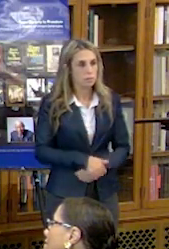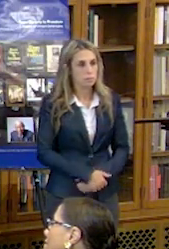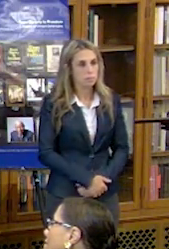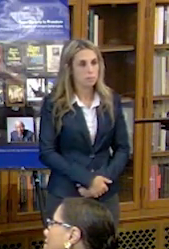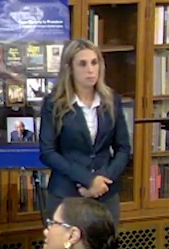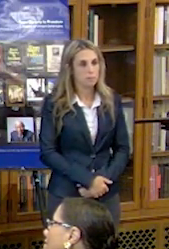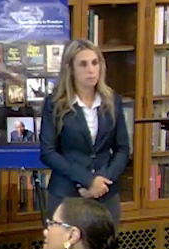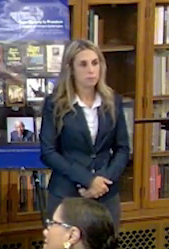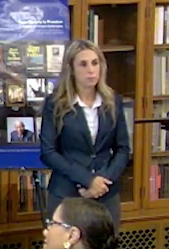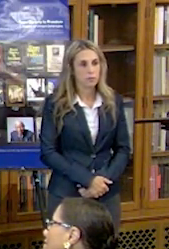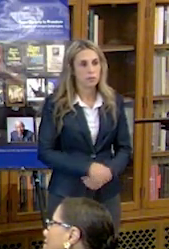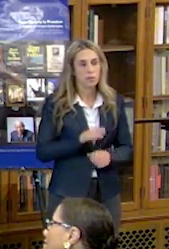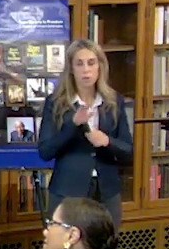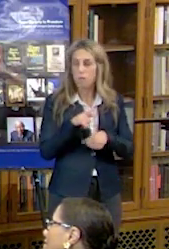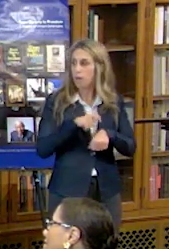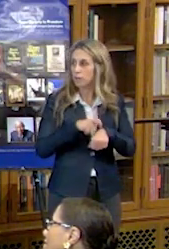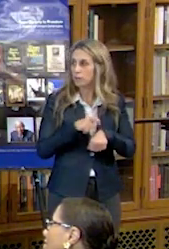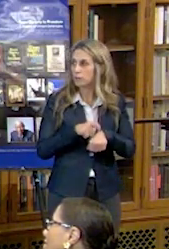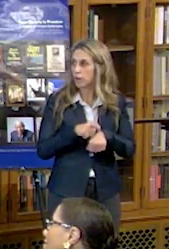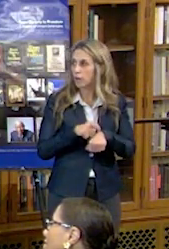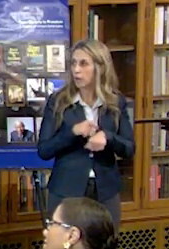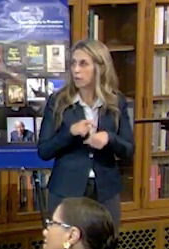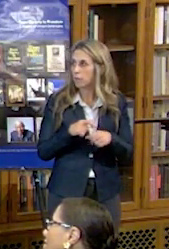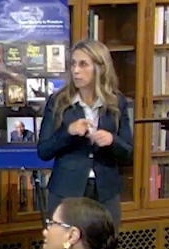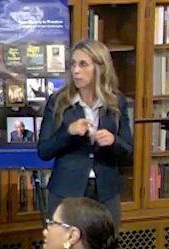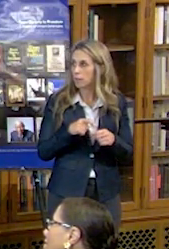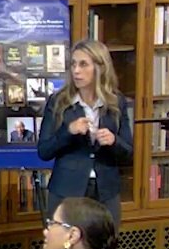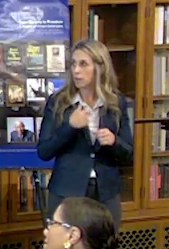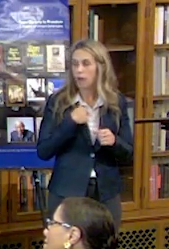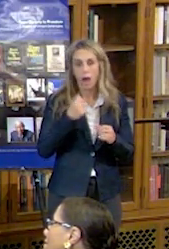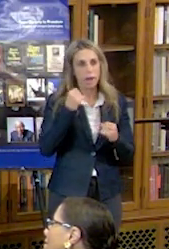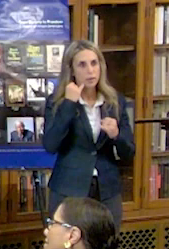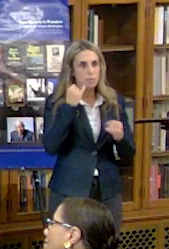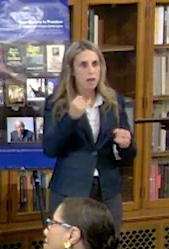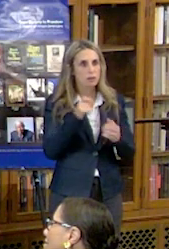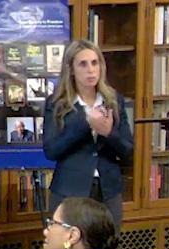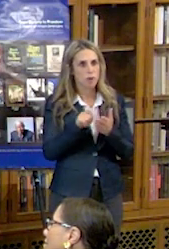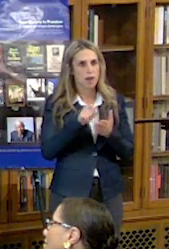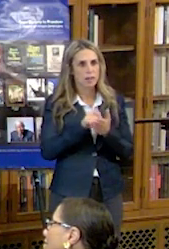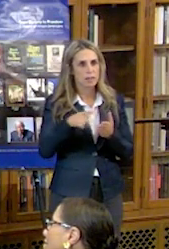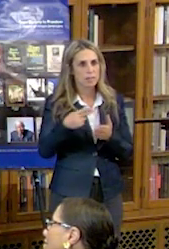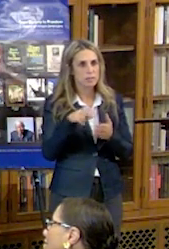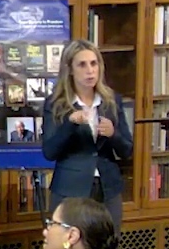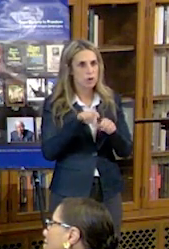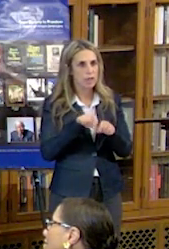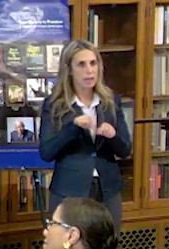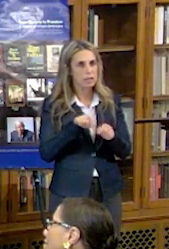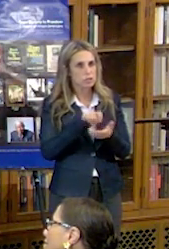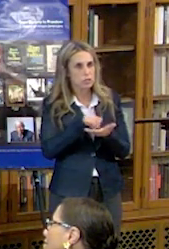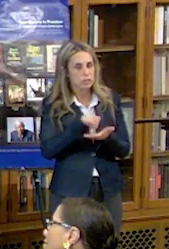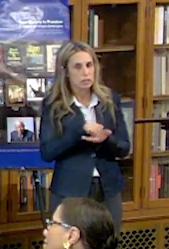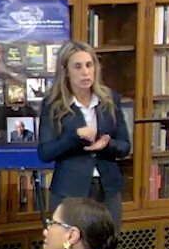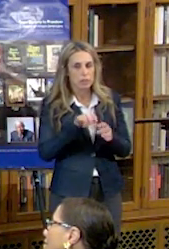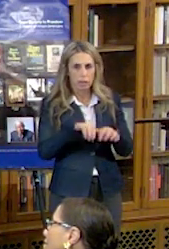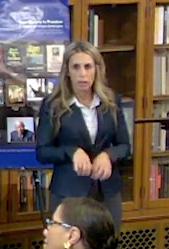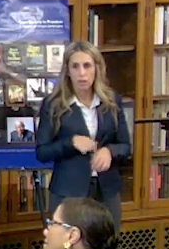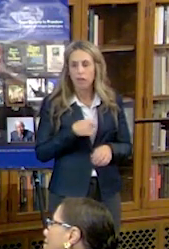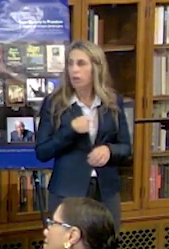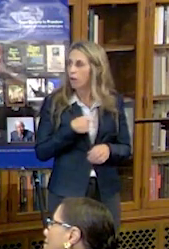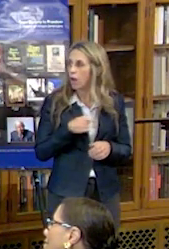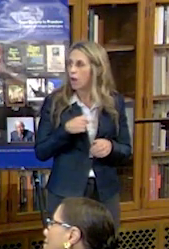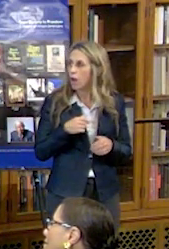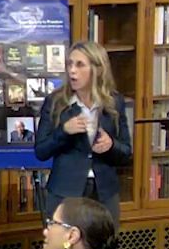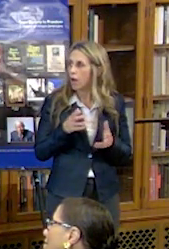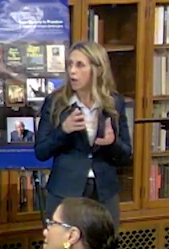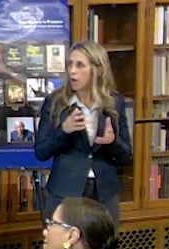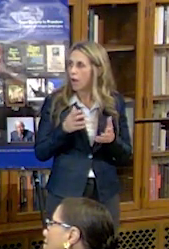Generation by the time I knew enough to imagine writing a dissertation related to these women I had already moved deeply